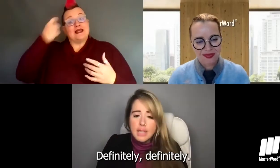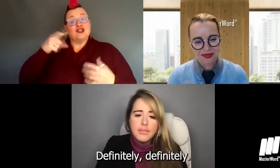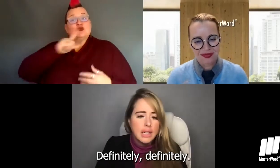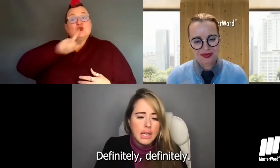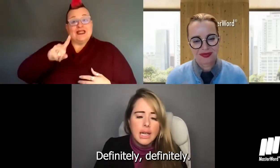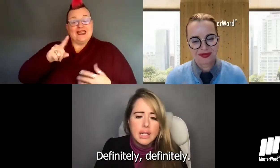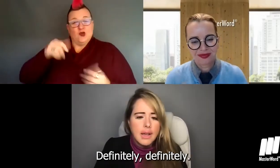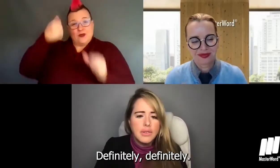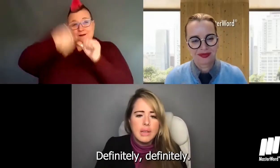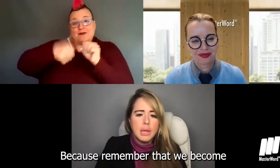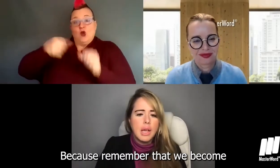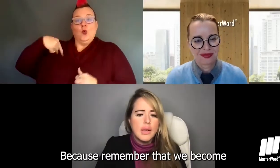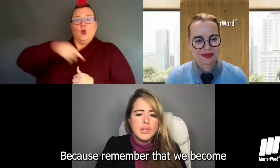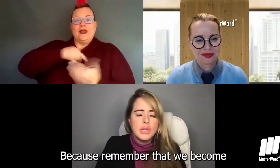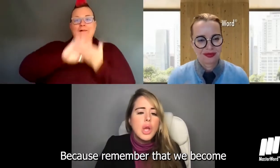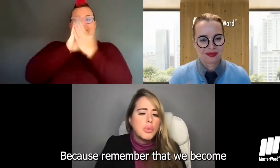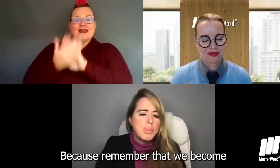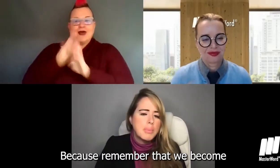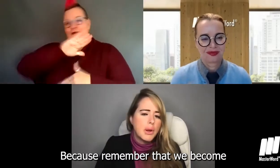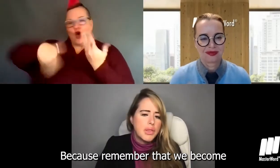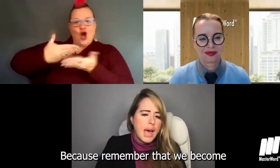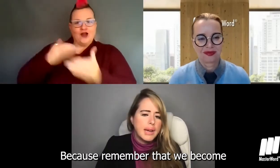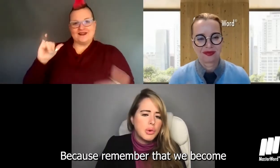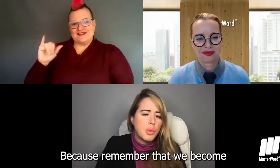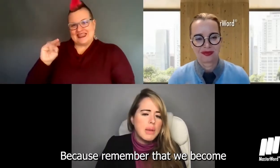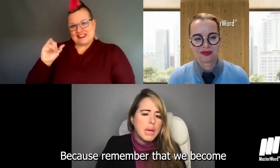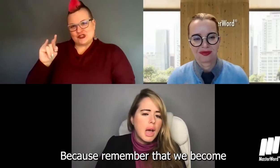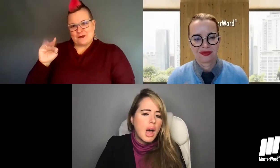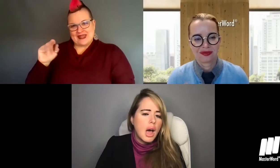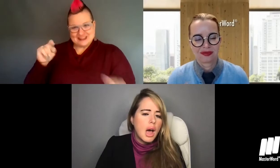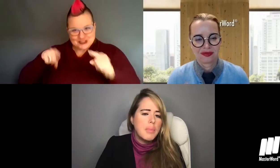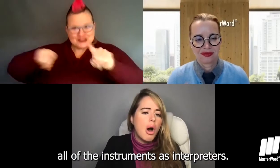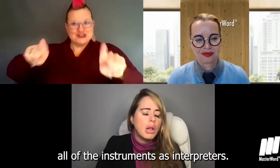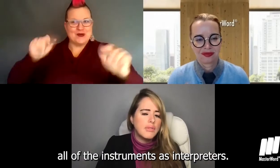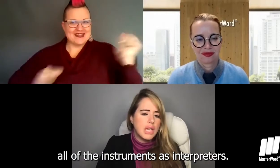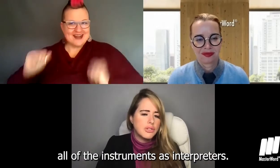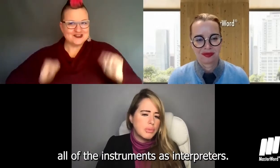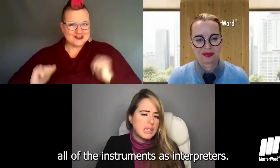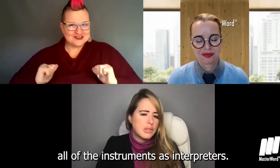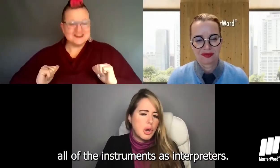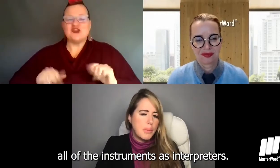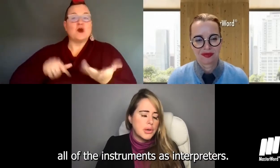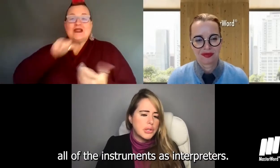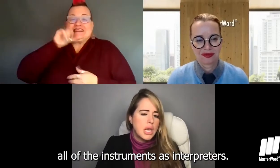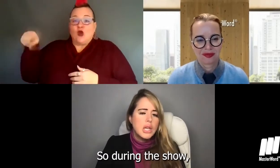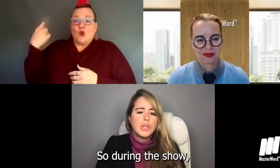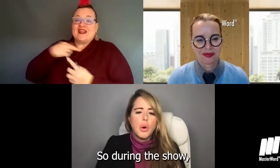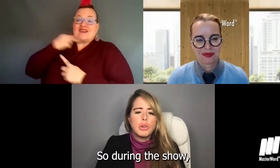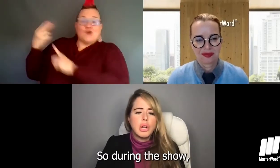Definitely, definitely, because remember that we become all of the instruments as interpreters. So during